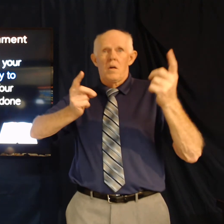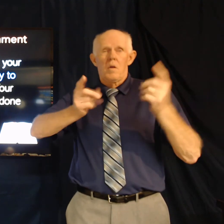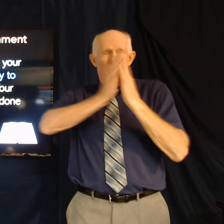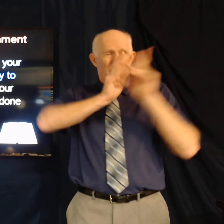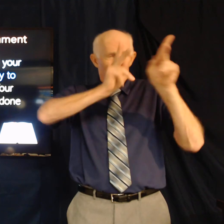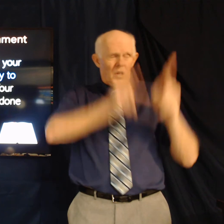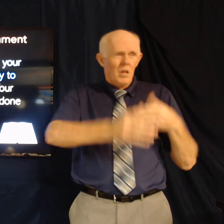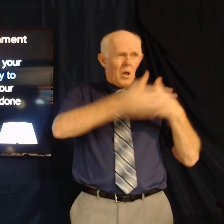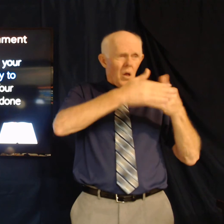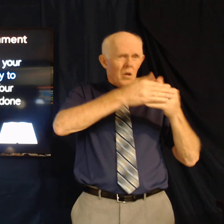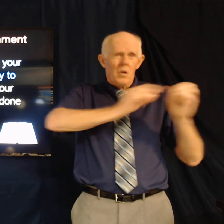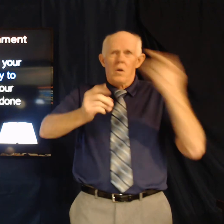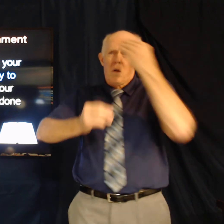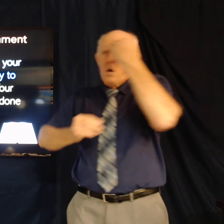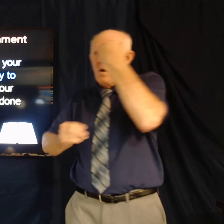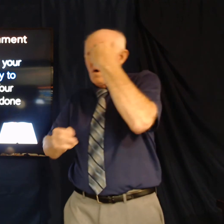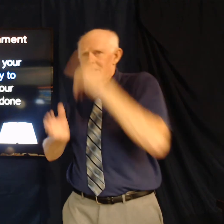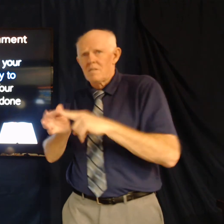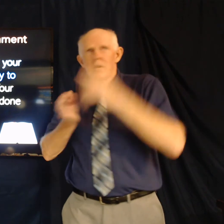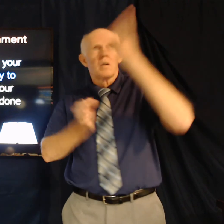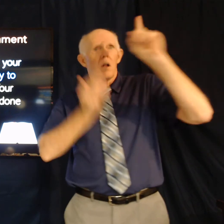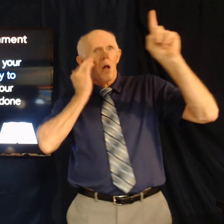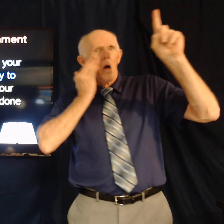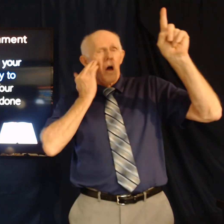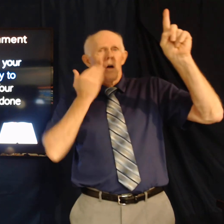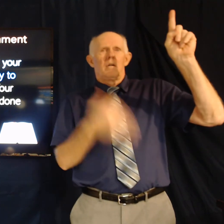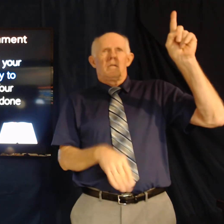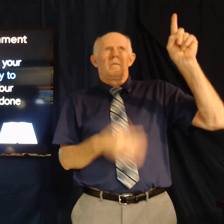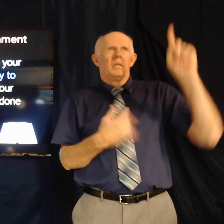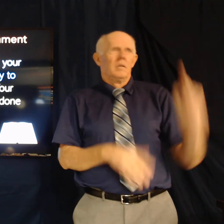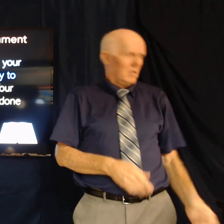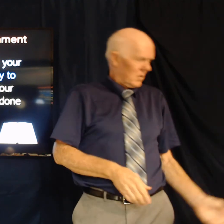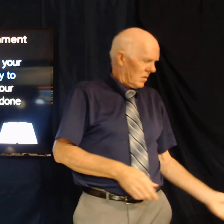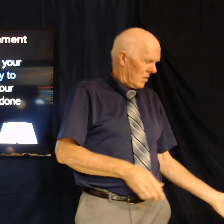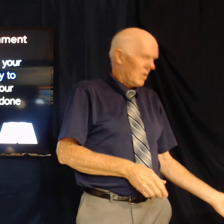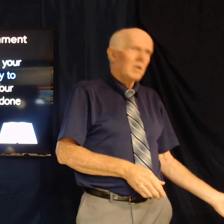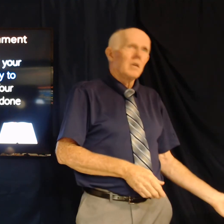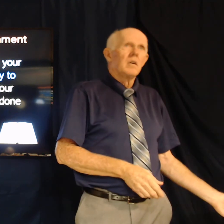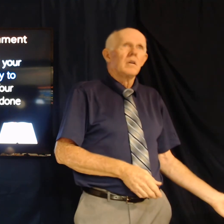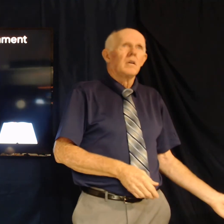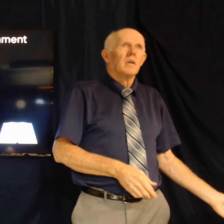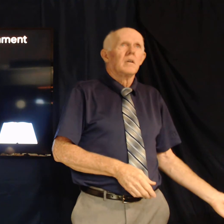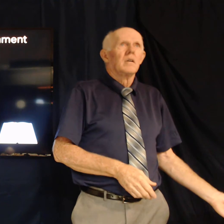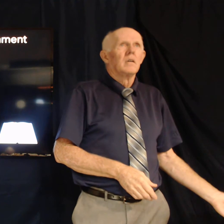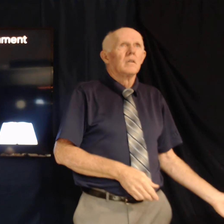This shows that no one, no neighbor, person,